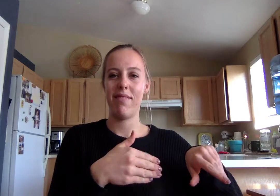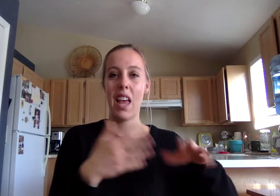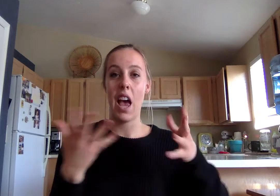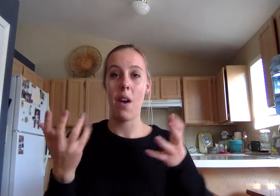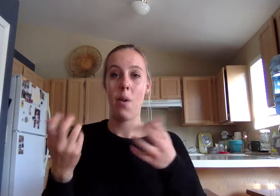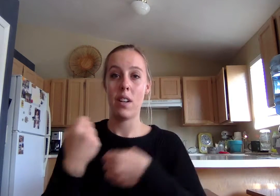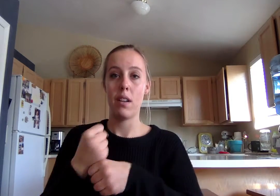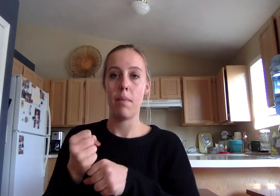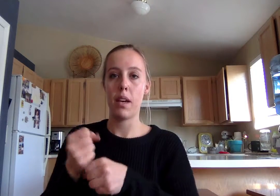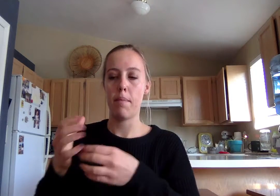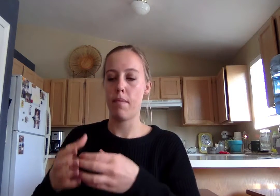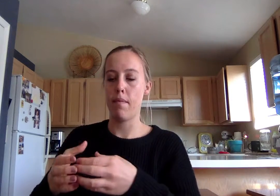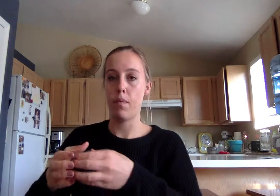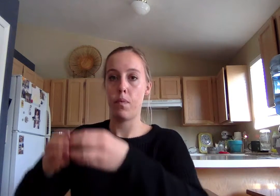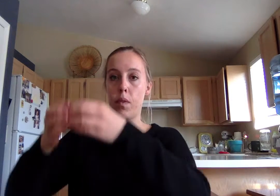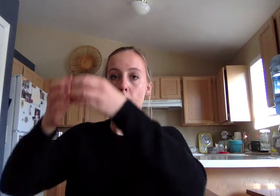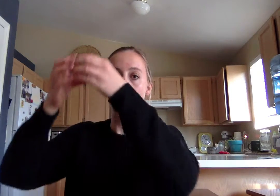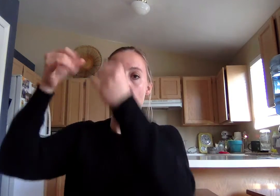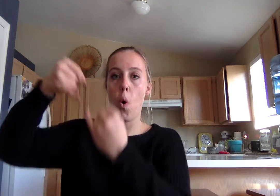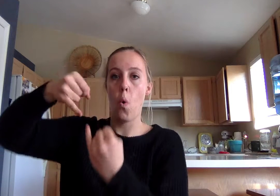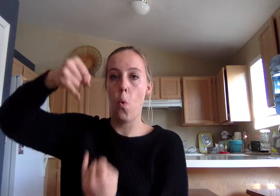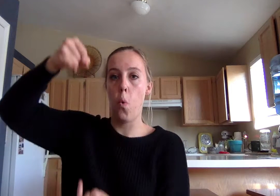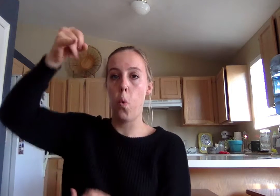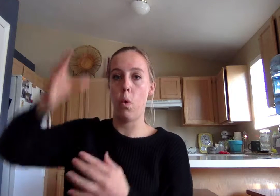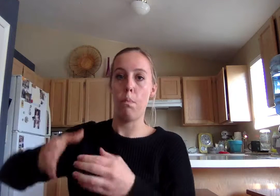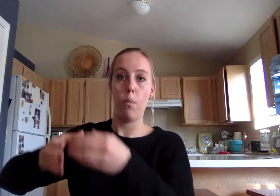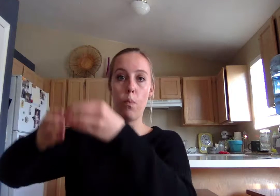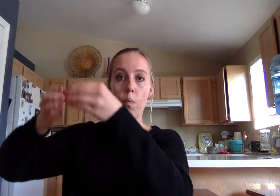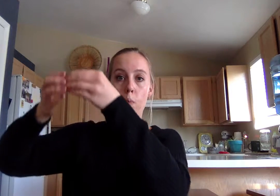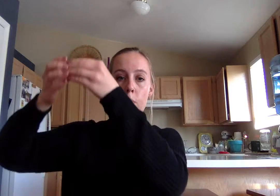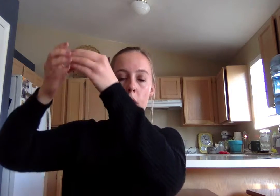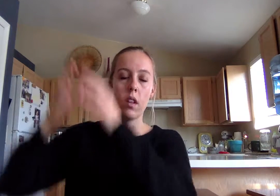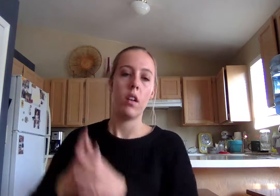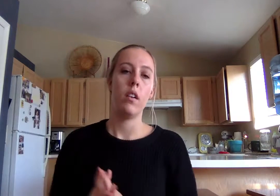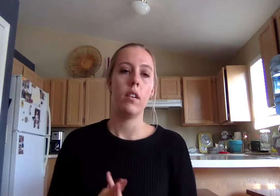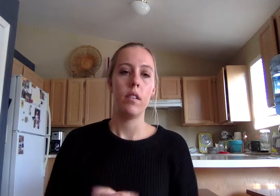which are tall and skinny. So,